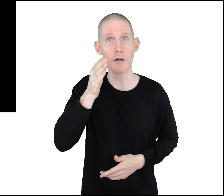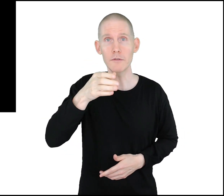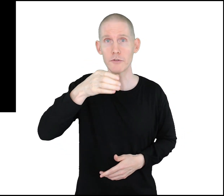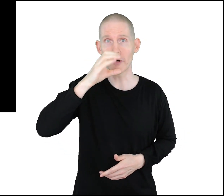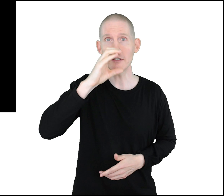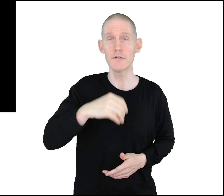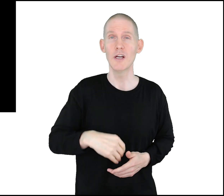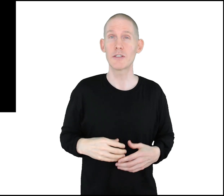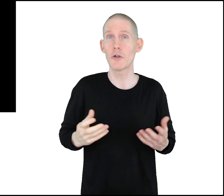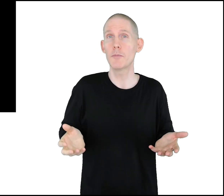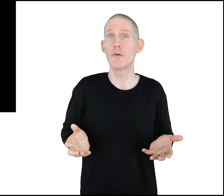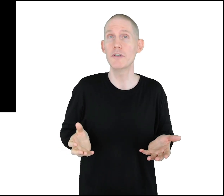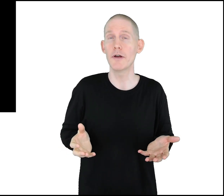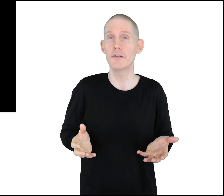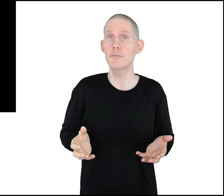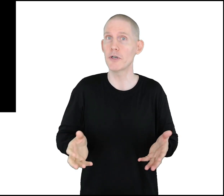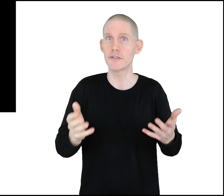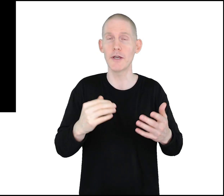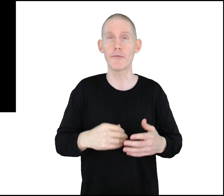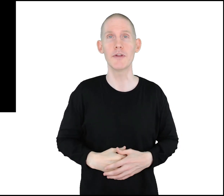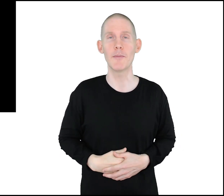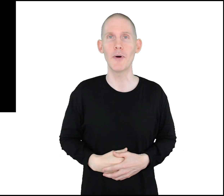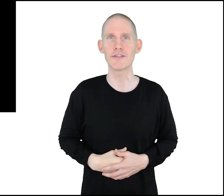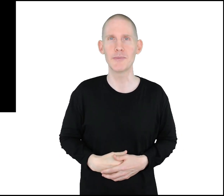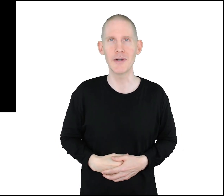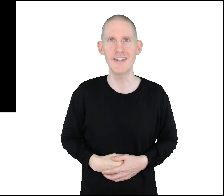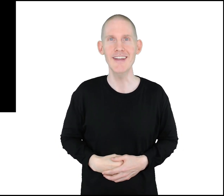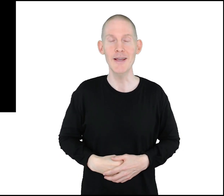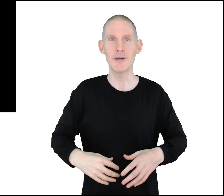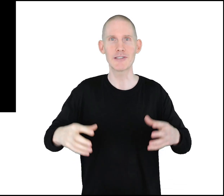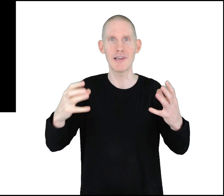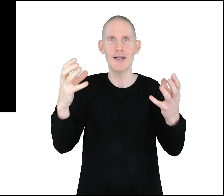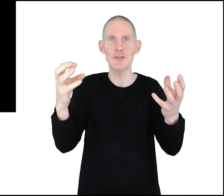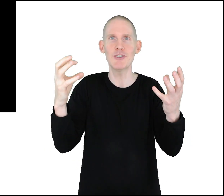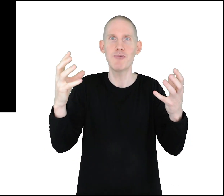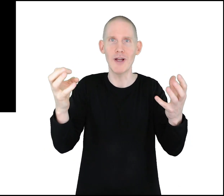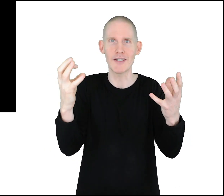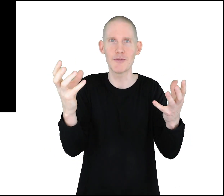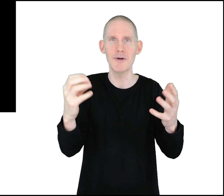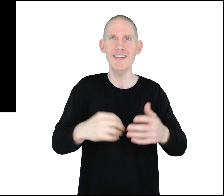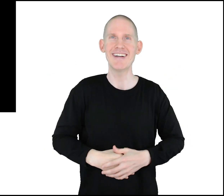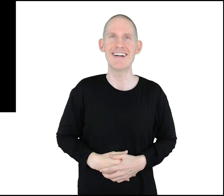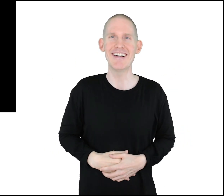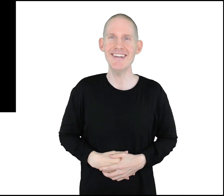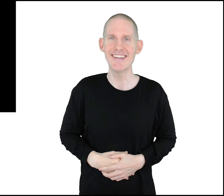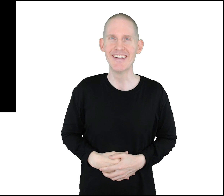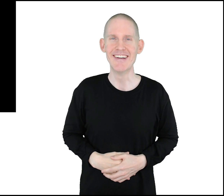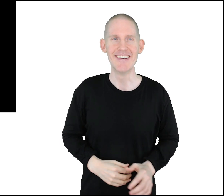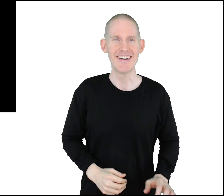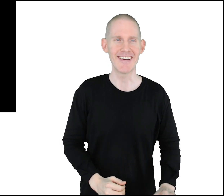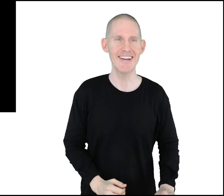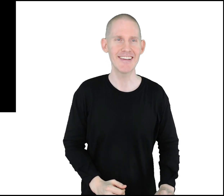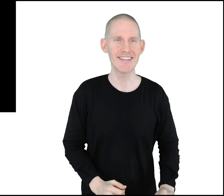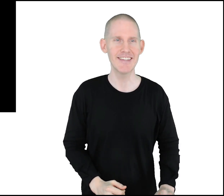will drink. It's a little bit redundant, but it's definitely a possibility because language is flexible. All right, let's